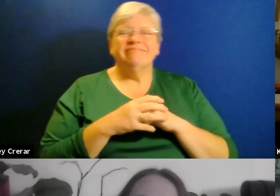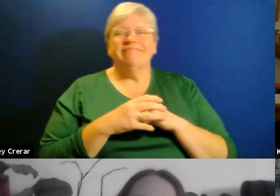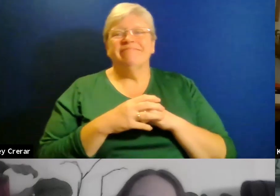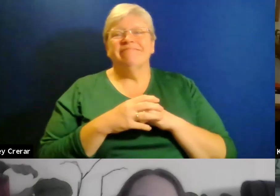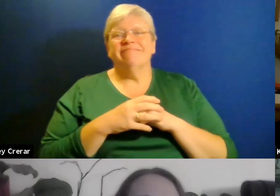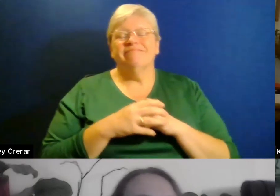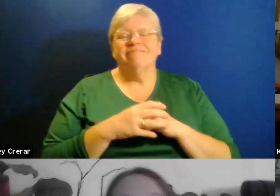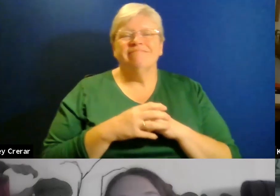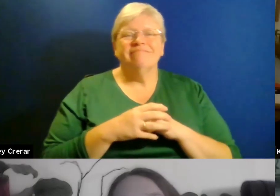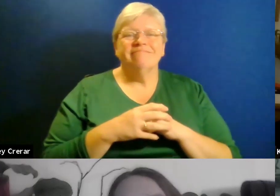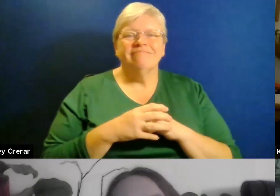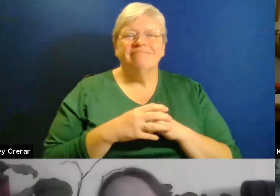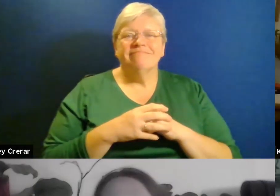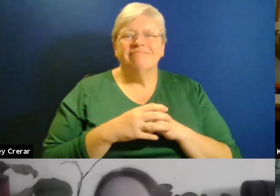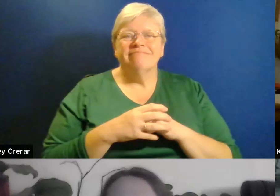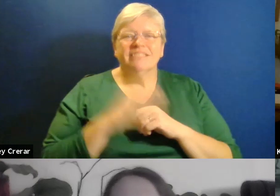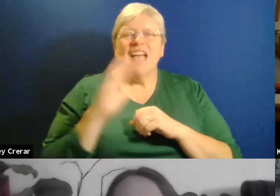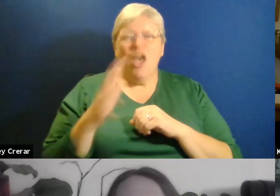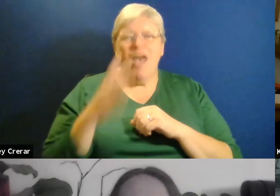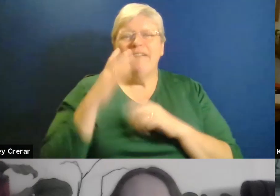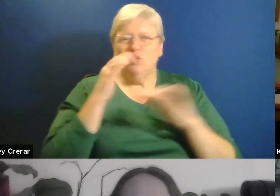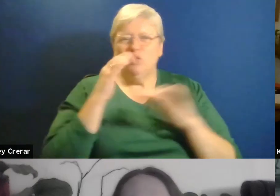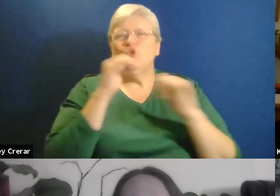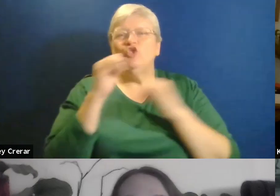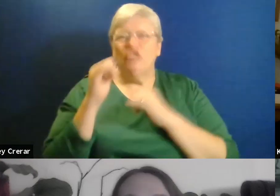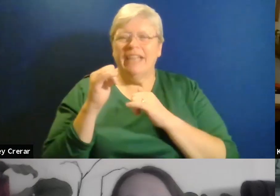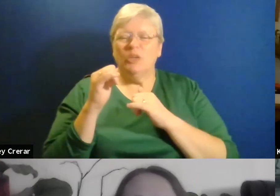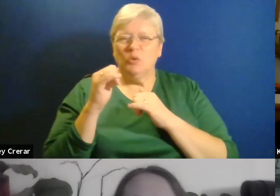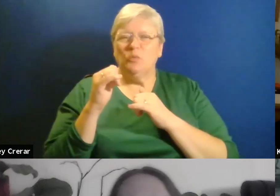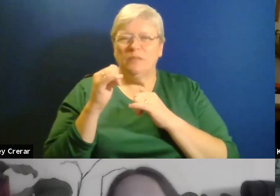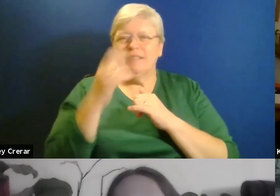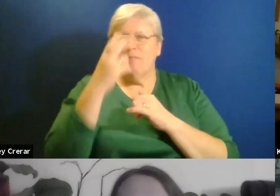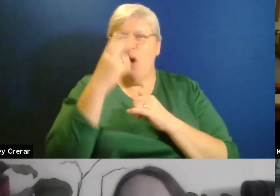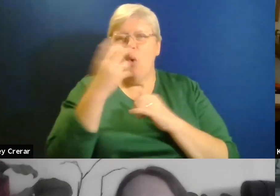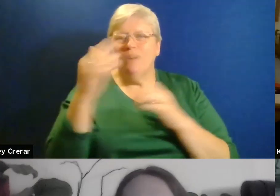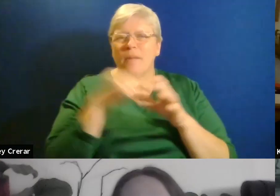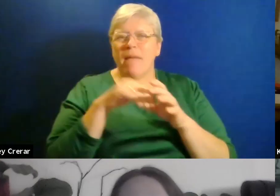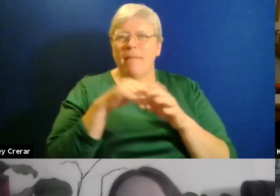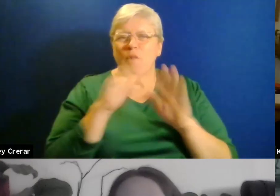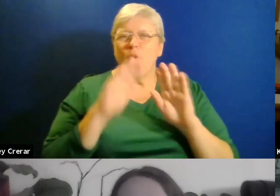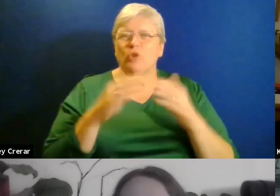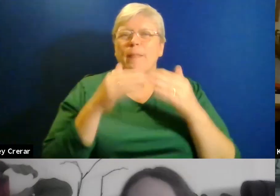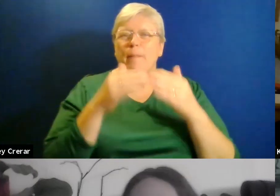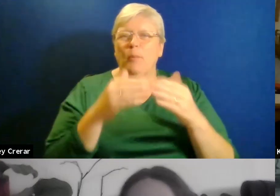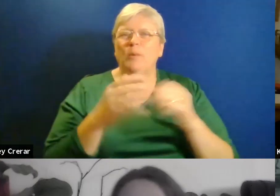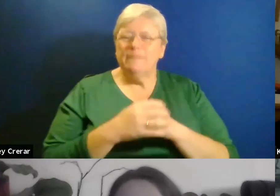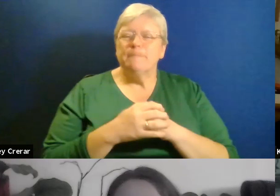it's something I would have to check with a longer standing member of Pushing Out the Boat to find out.